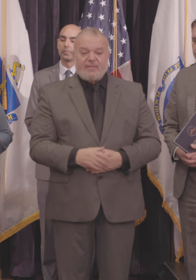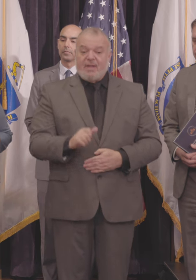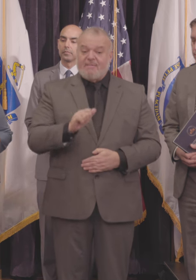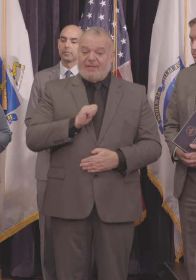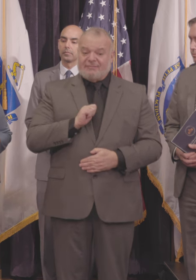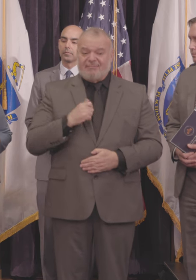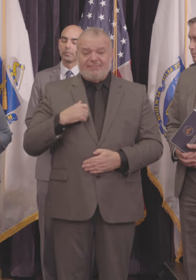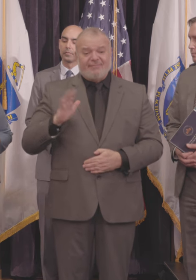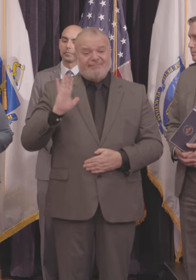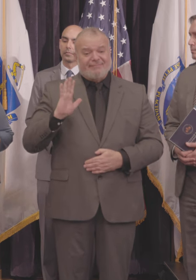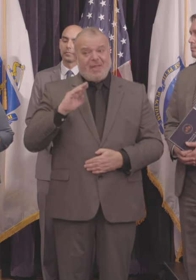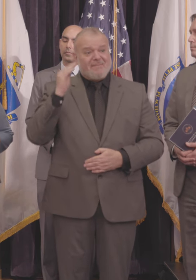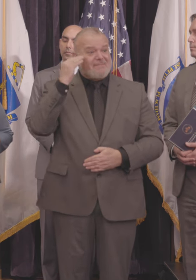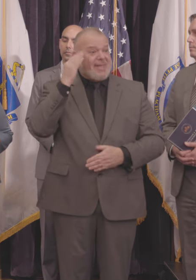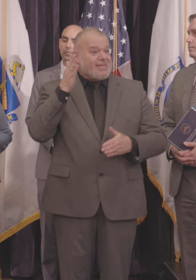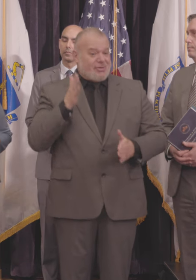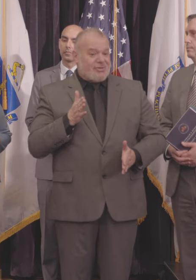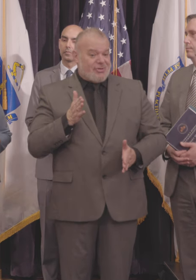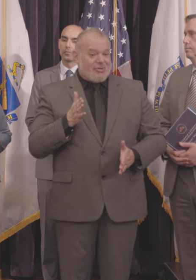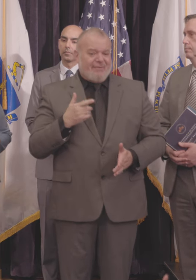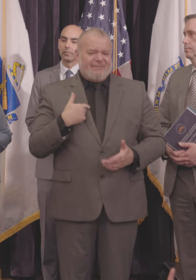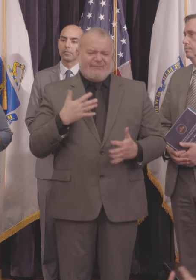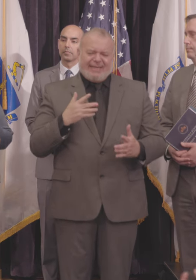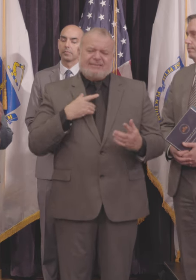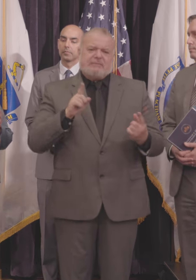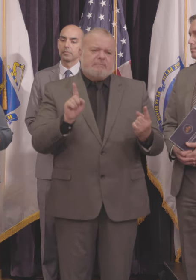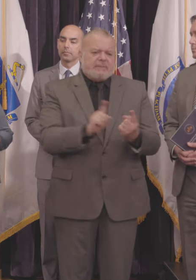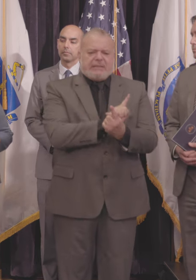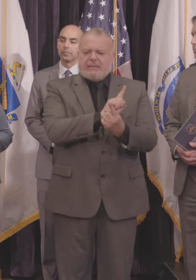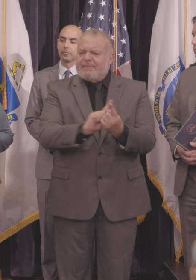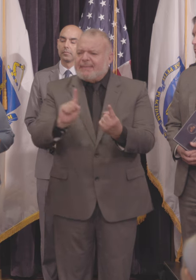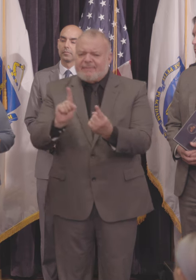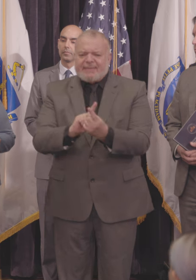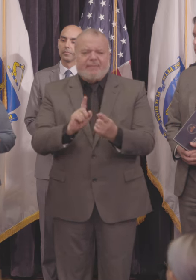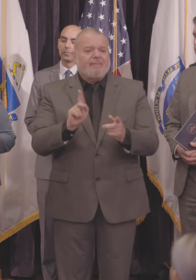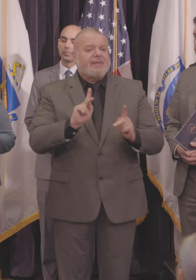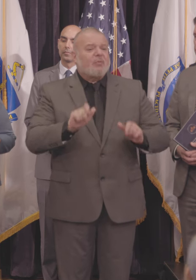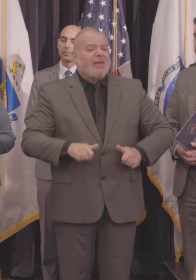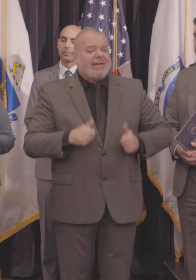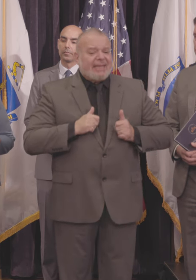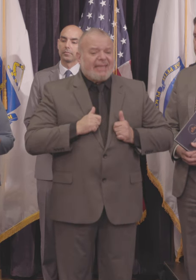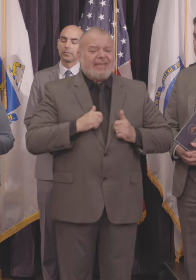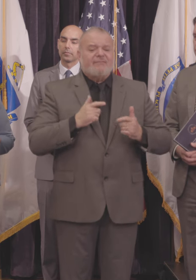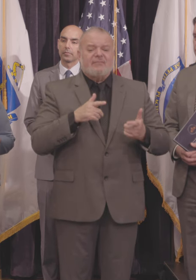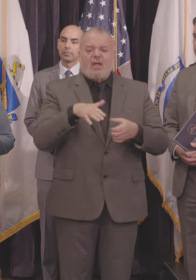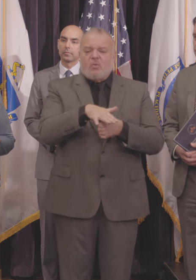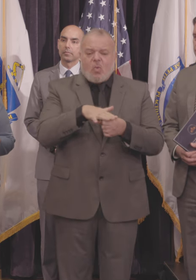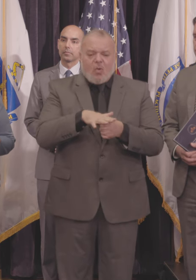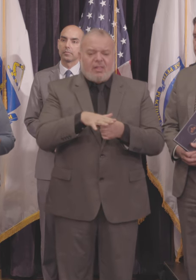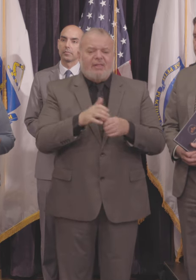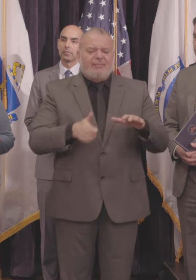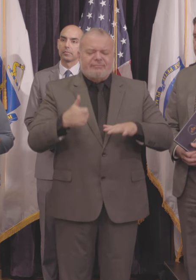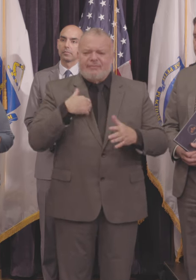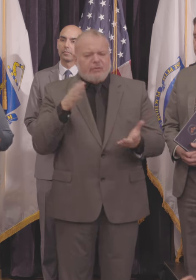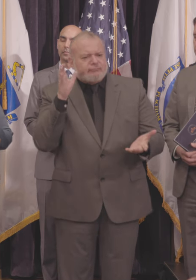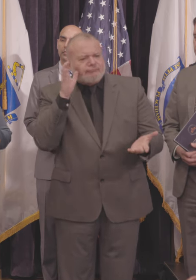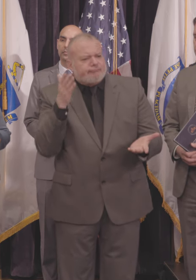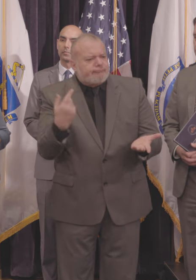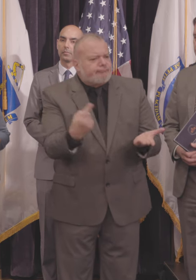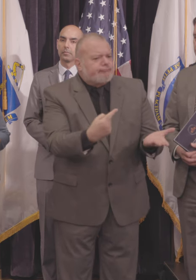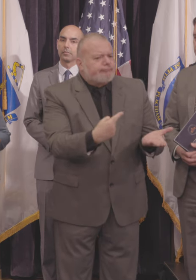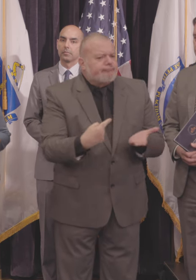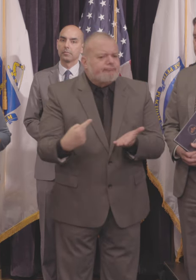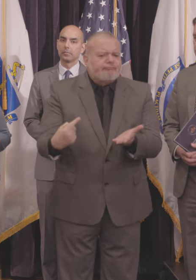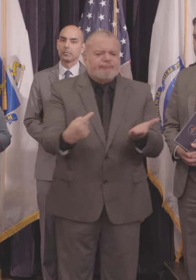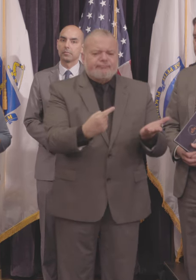someone who has traveled around the state, listening to our local officials, understanding what their needs are in every region of the Commonwealth, I'm really proud of the way that this